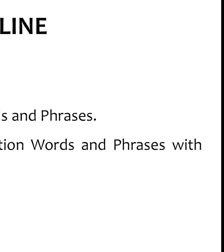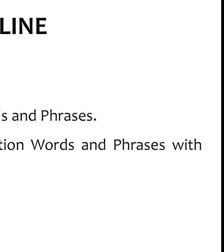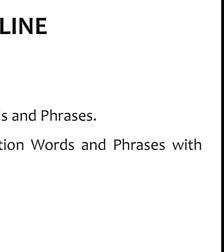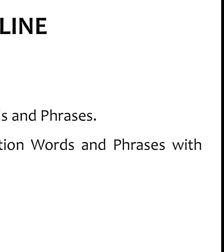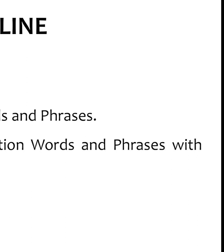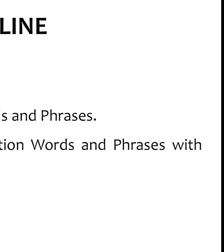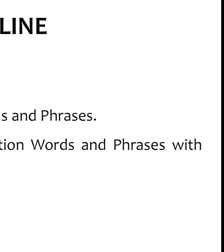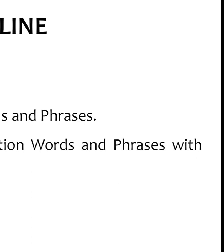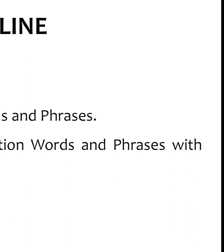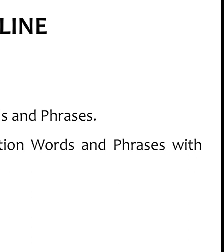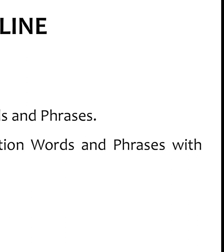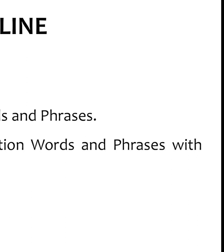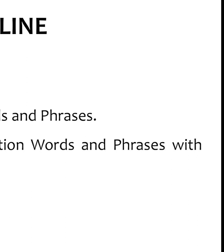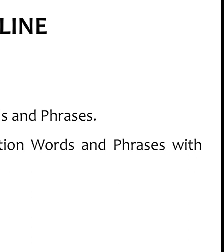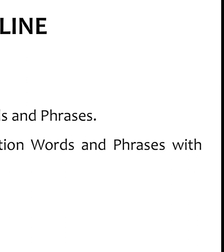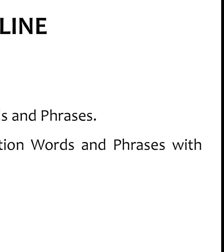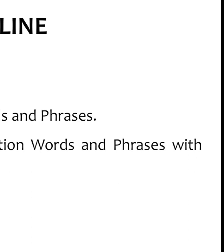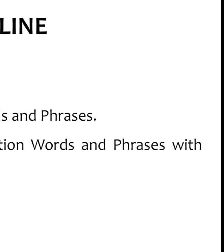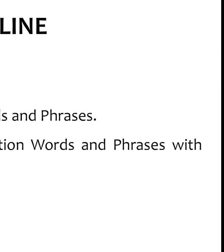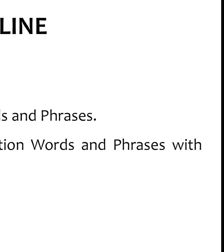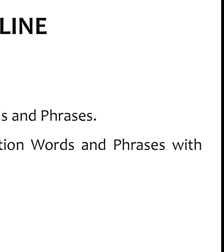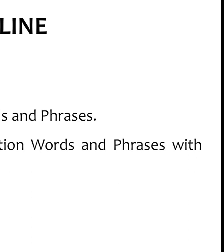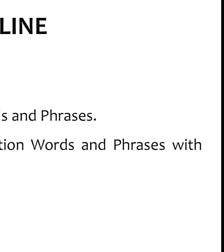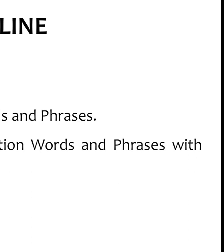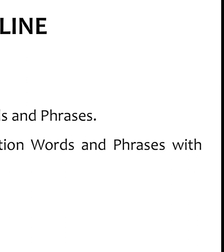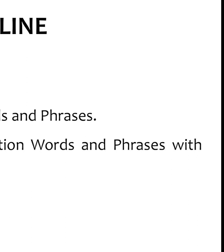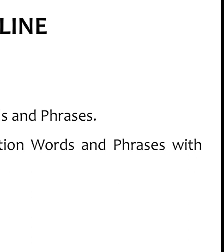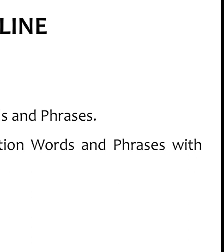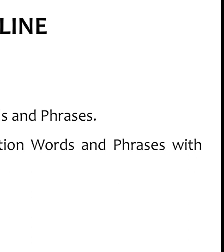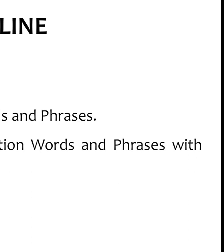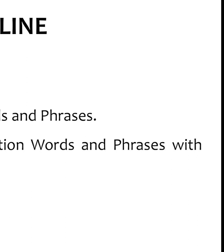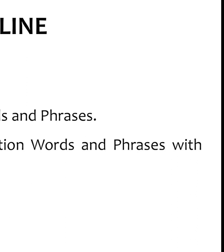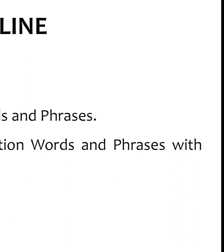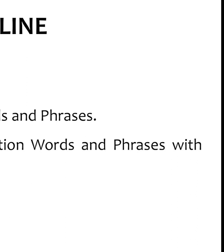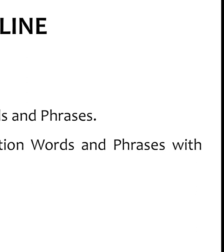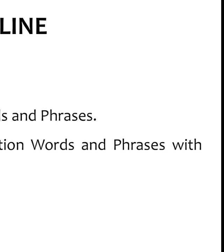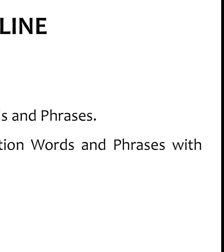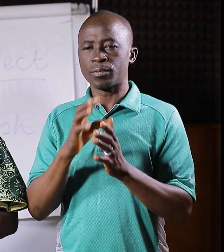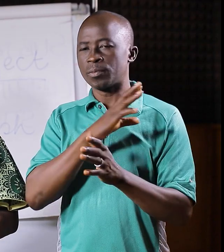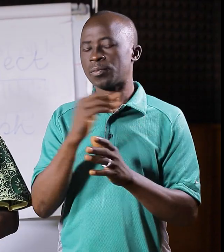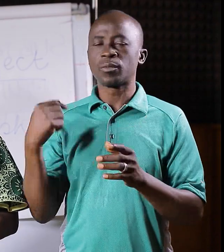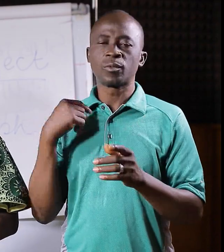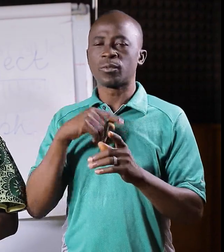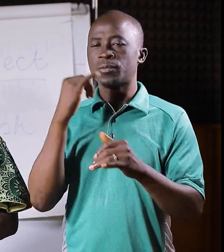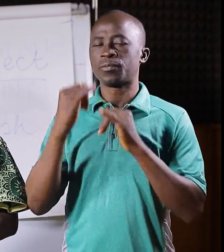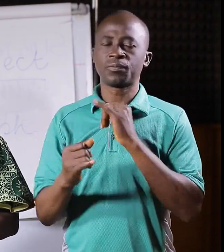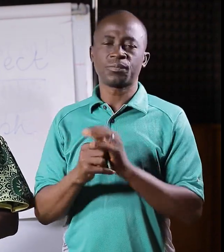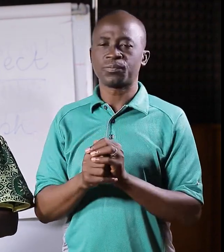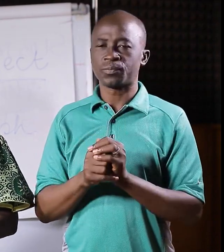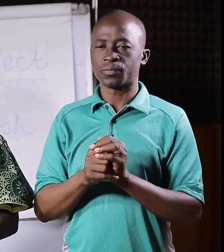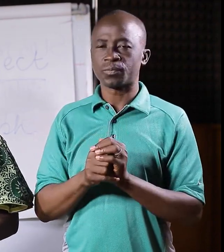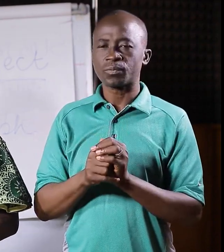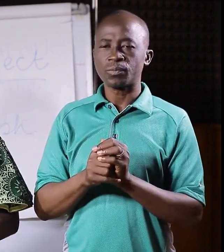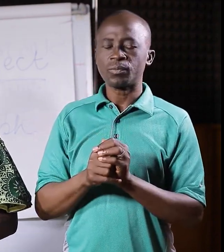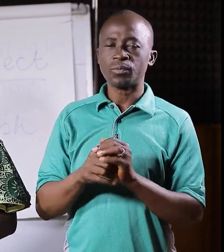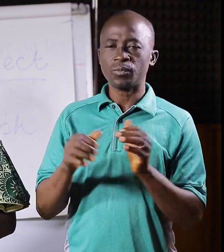categories of transition words and phrases with examples. Then we'll have our conclusion. And lastly, we'll